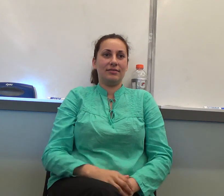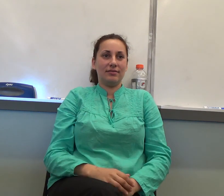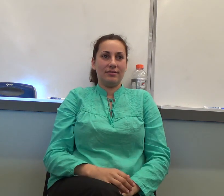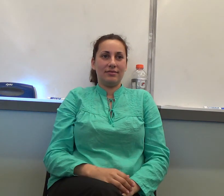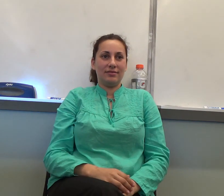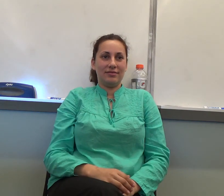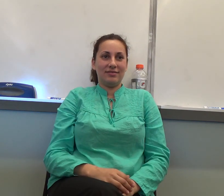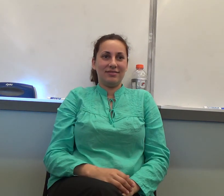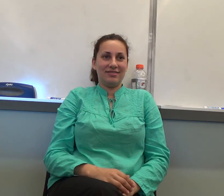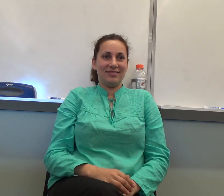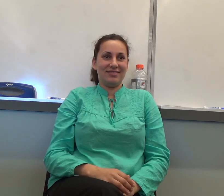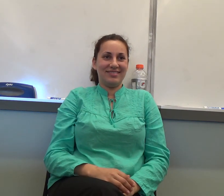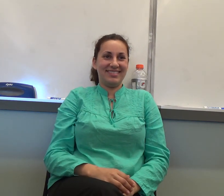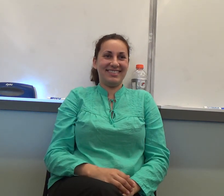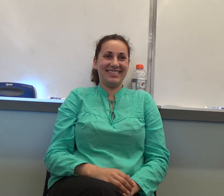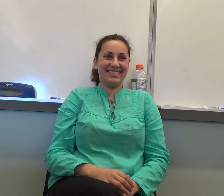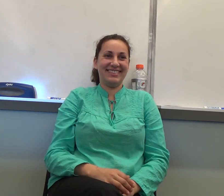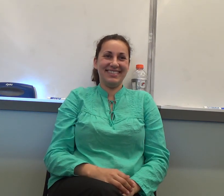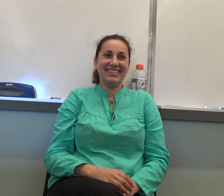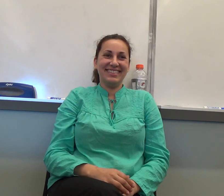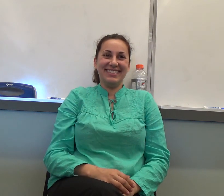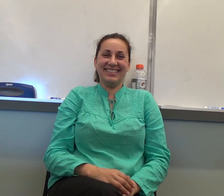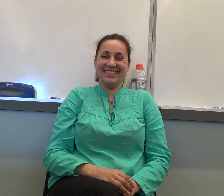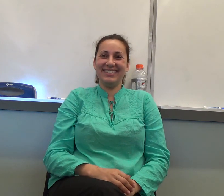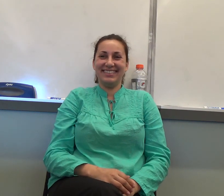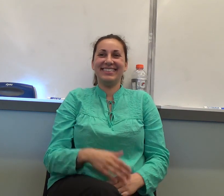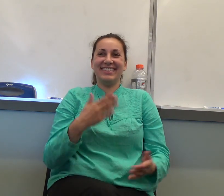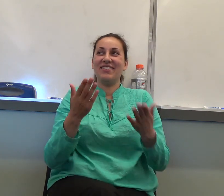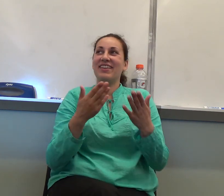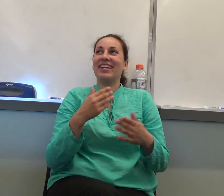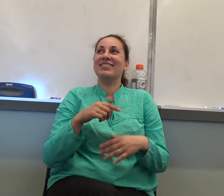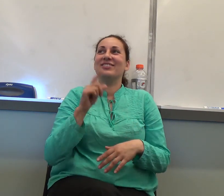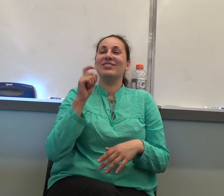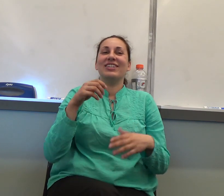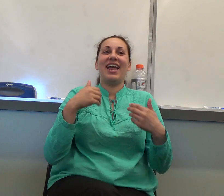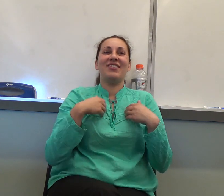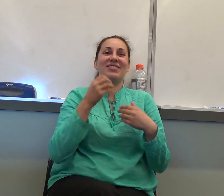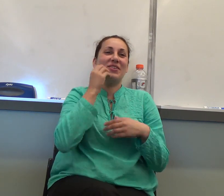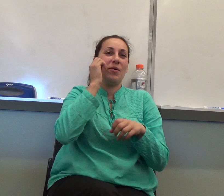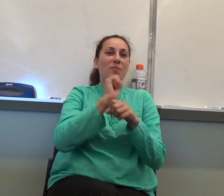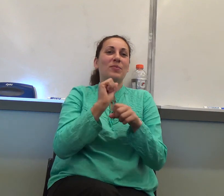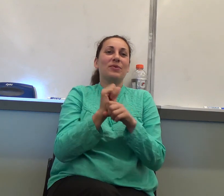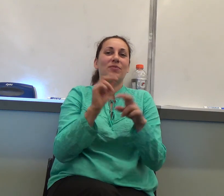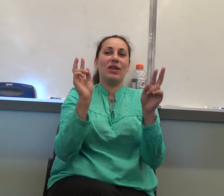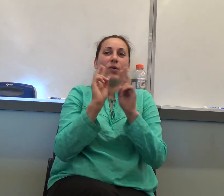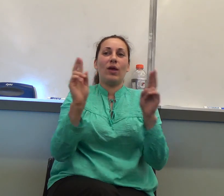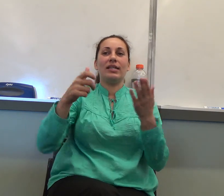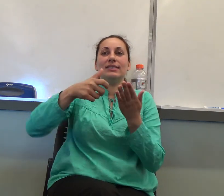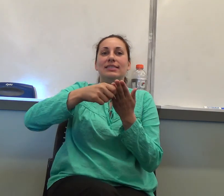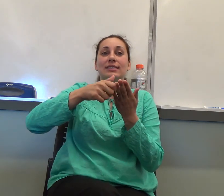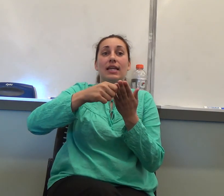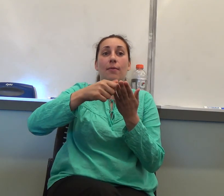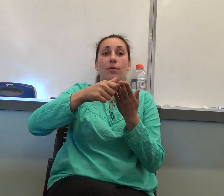test tomorrow. Please have your homework ready and stapled and frizzy edges off before getting here.